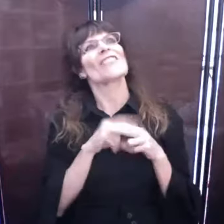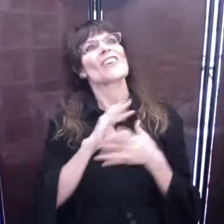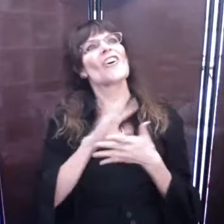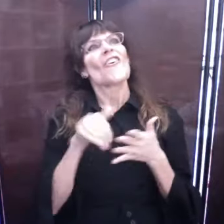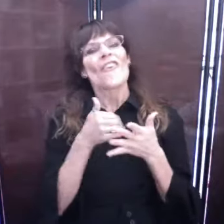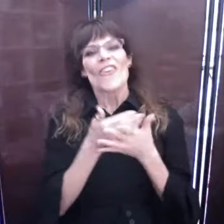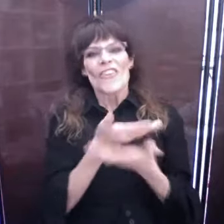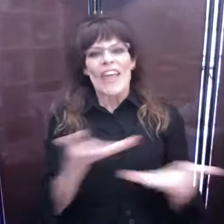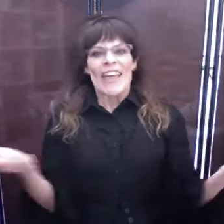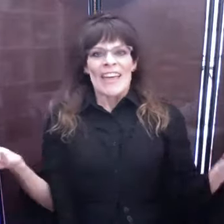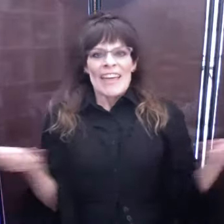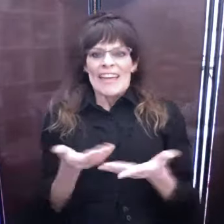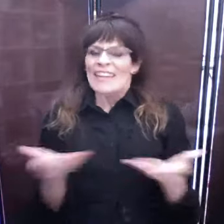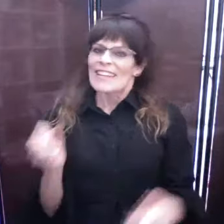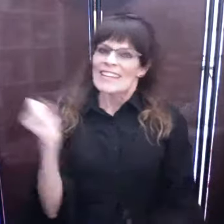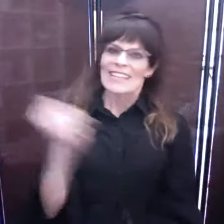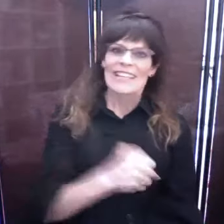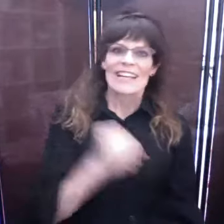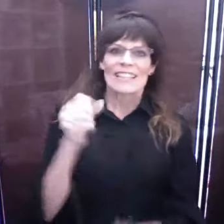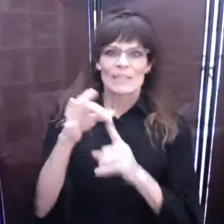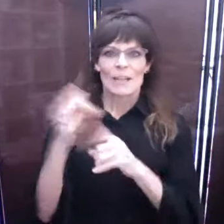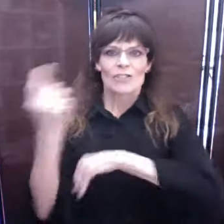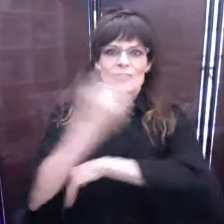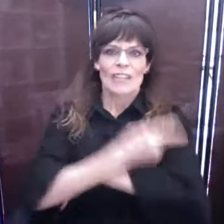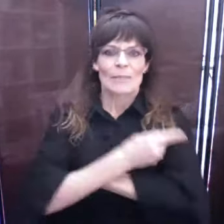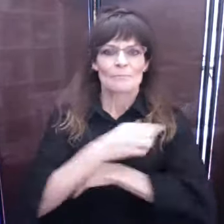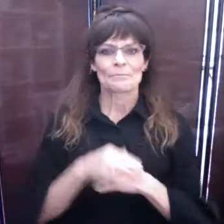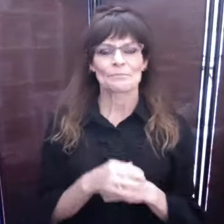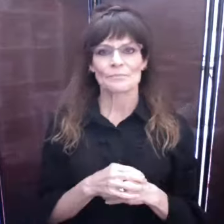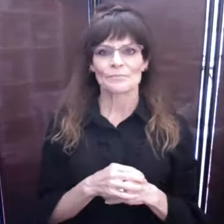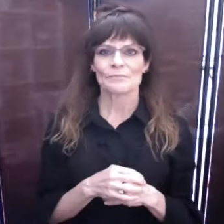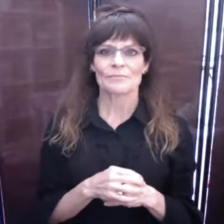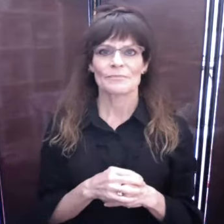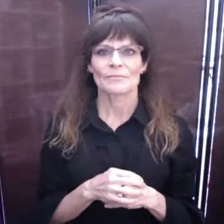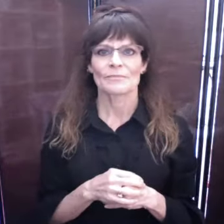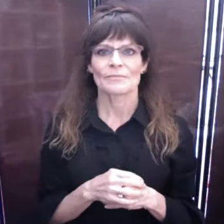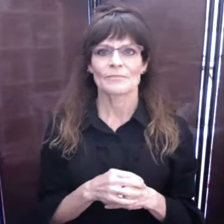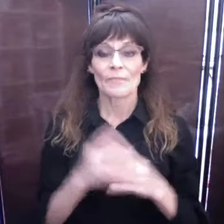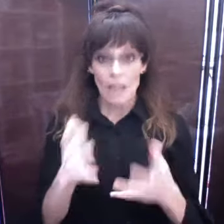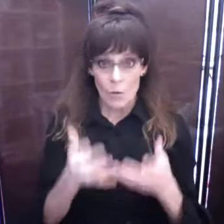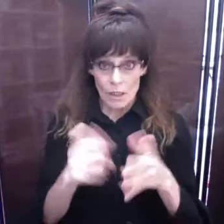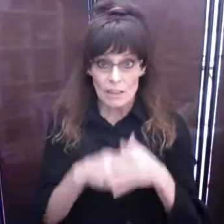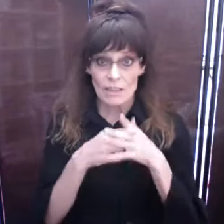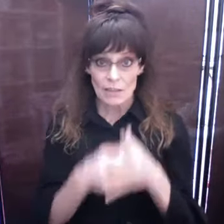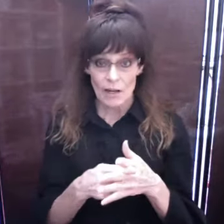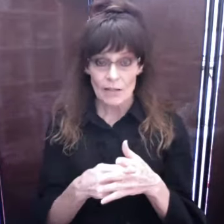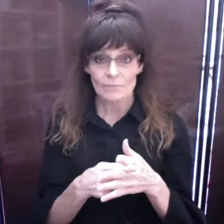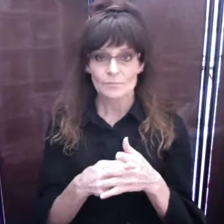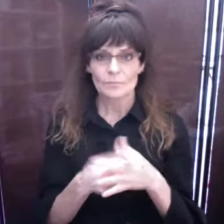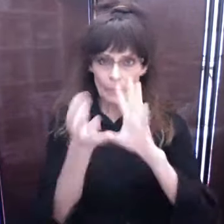so yeah, it's just a special day on a lot of levels. Kind of wanted to start off by saying, and we'll just see where